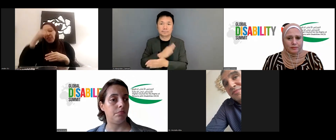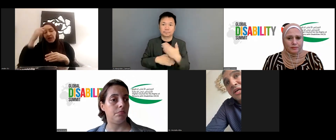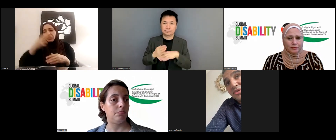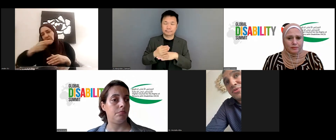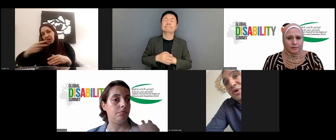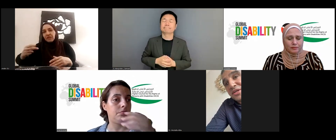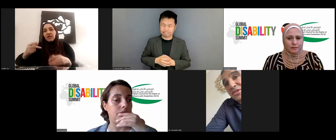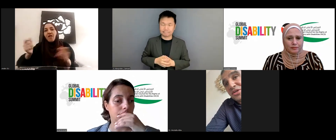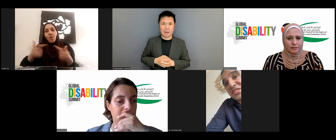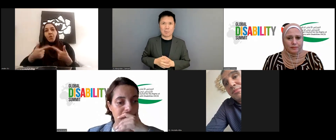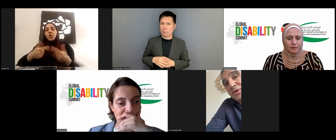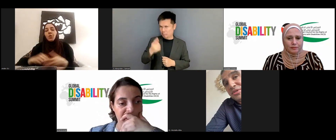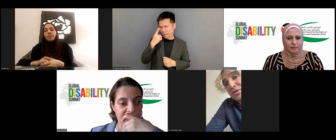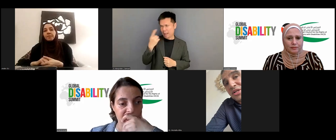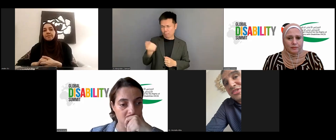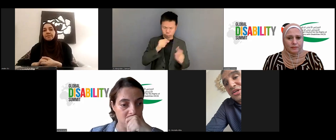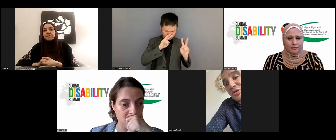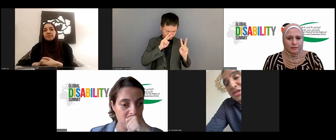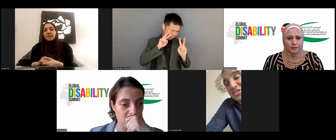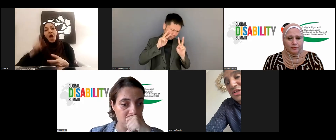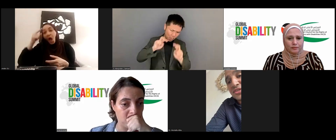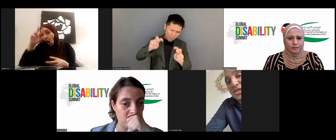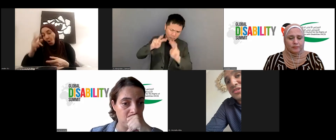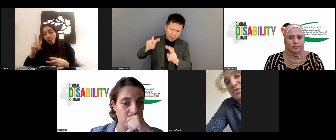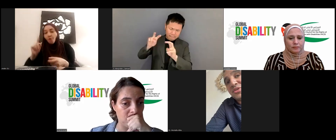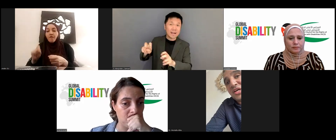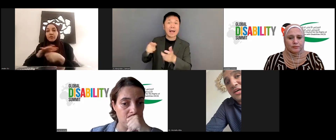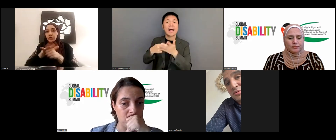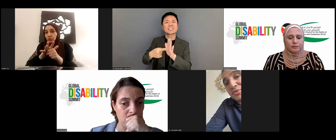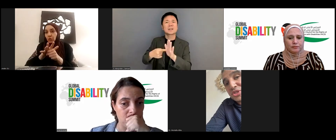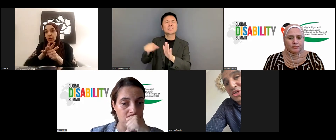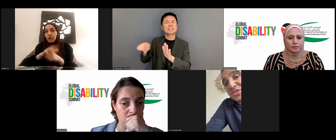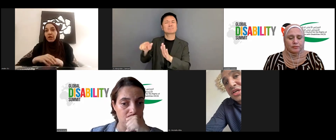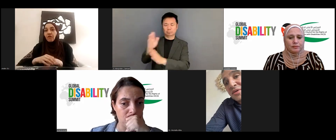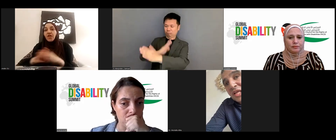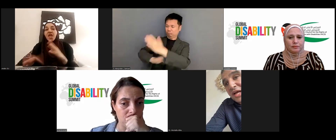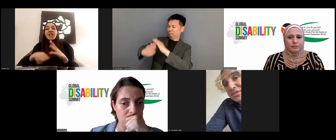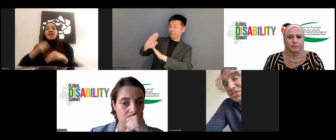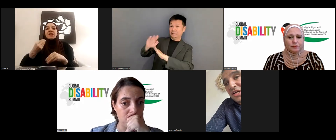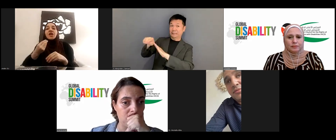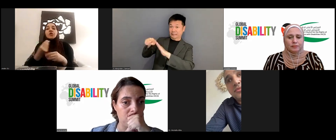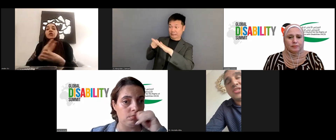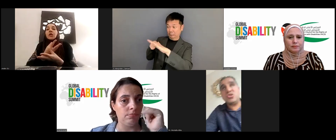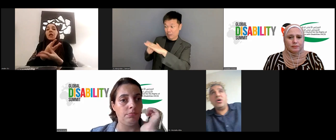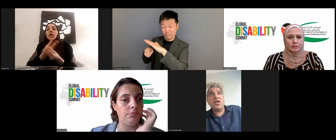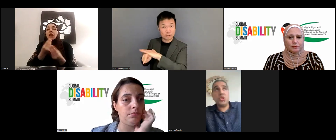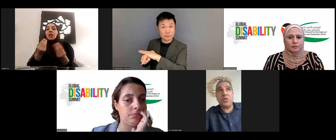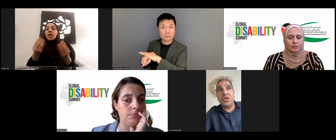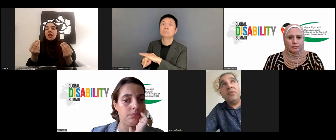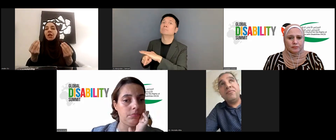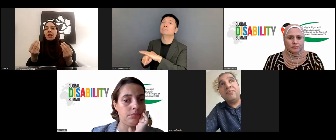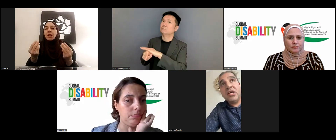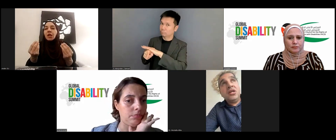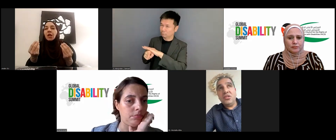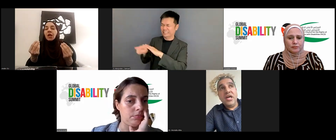have lots of findings about disability when it's intersecting with refugees, and this is why